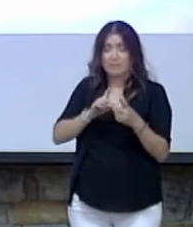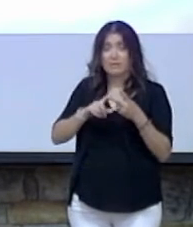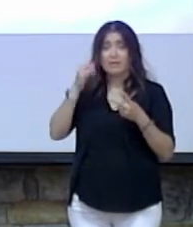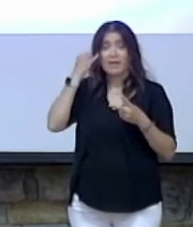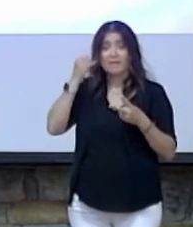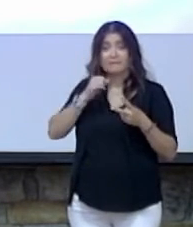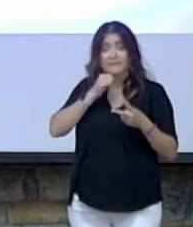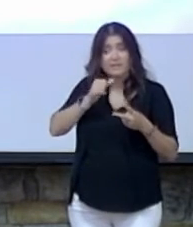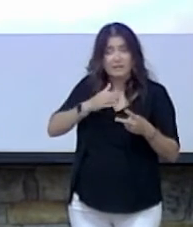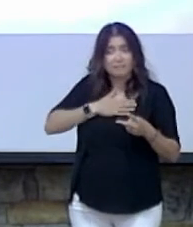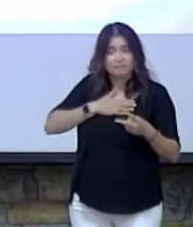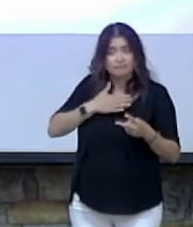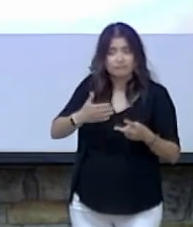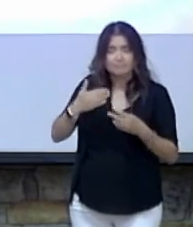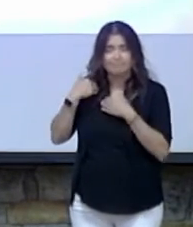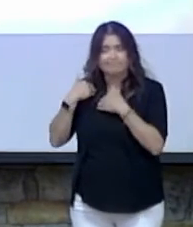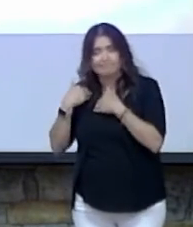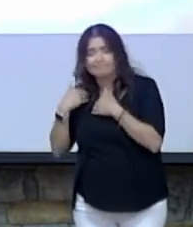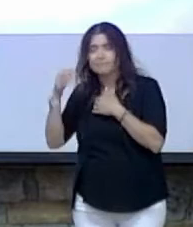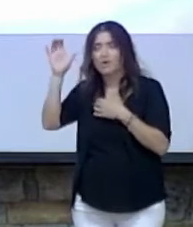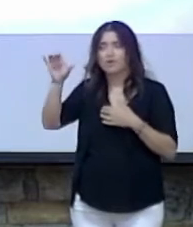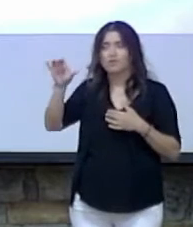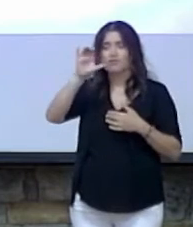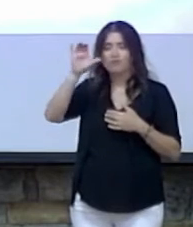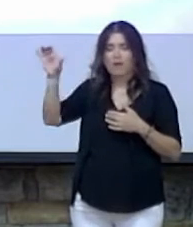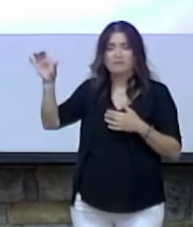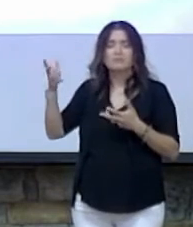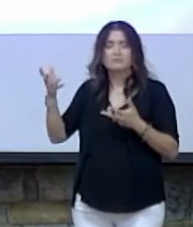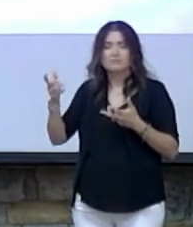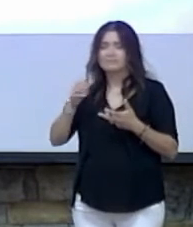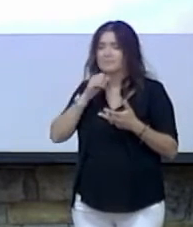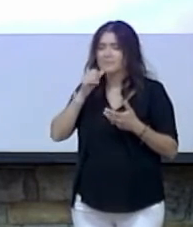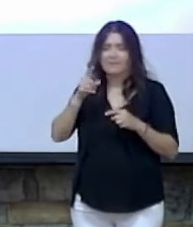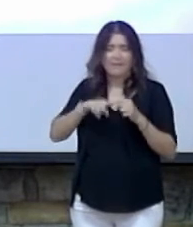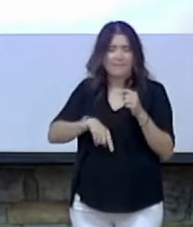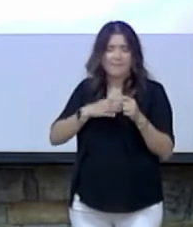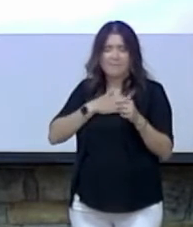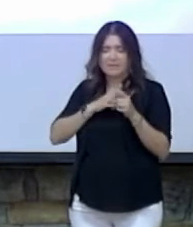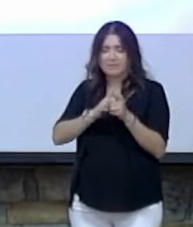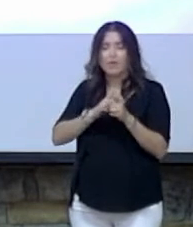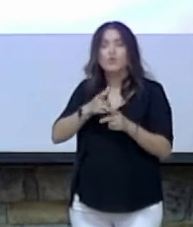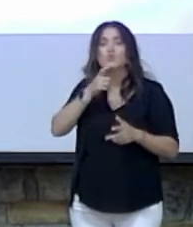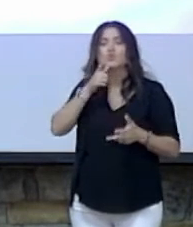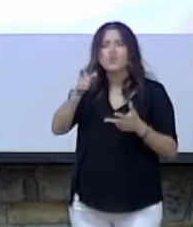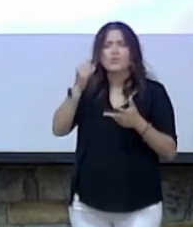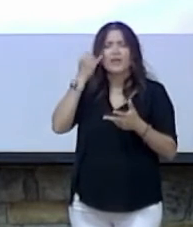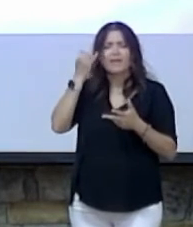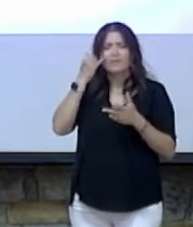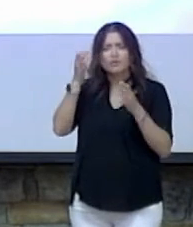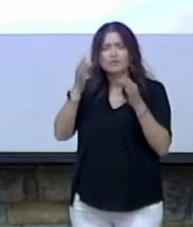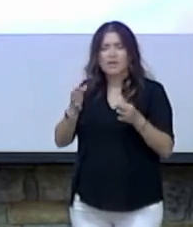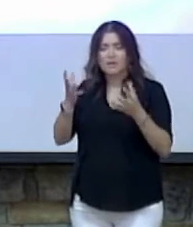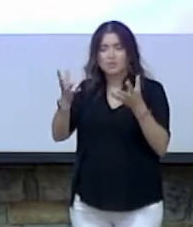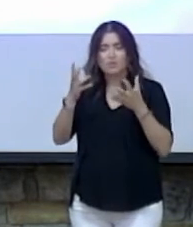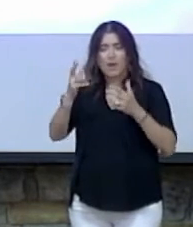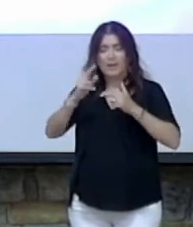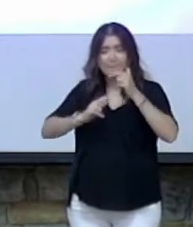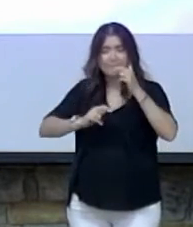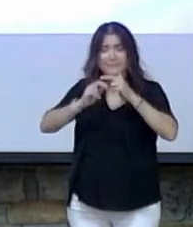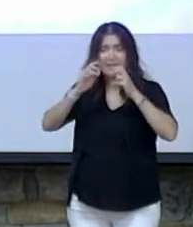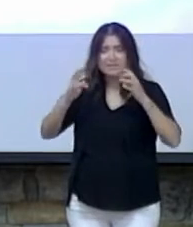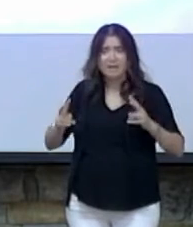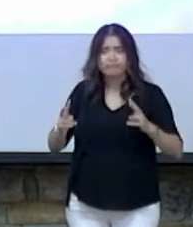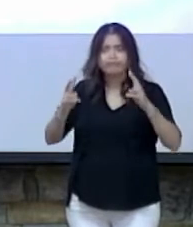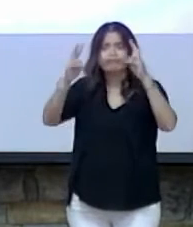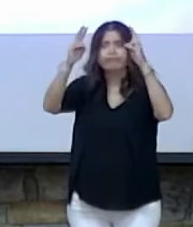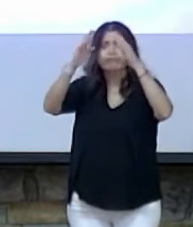cross and come after me cannot be my disciple. For which of you, desiring to build a tower, does not first sit down and count the cost, whether